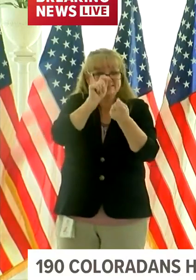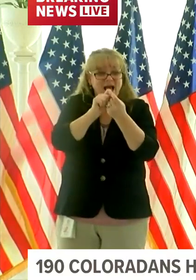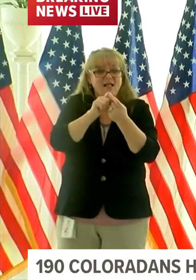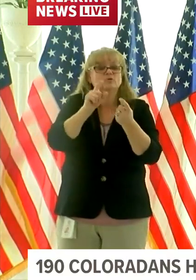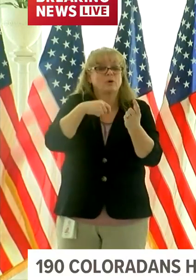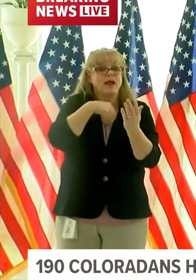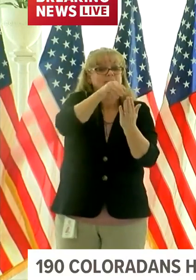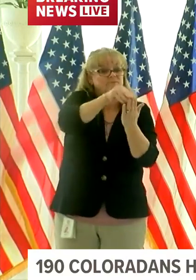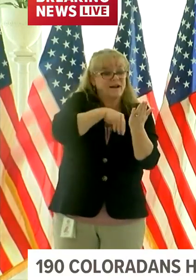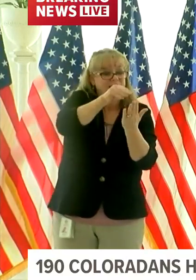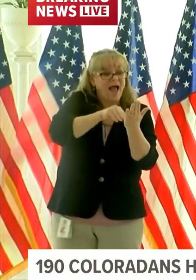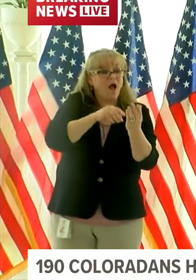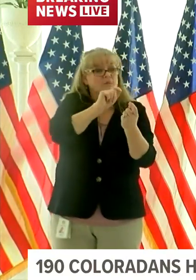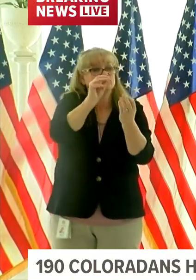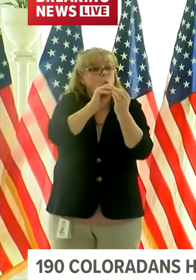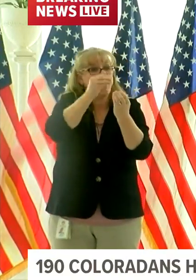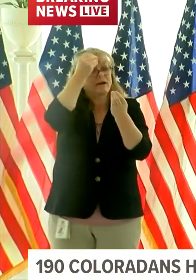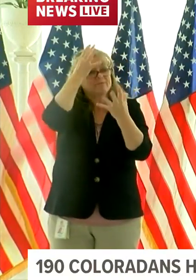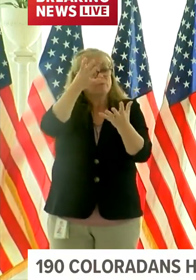Phone?